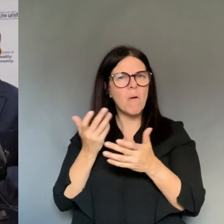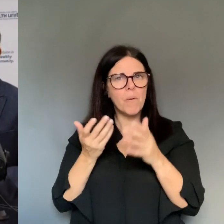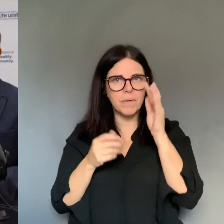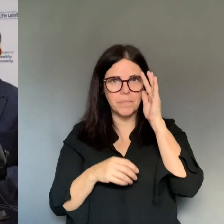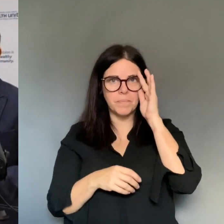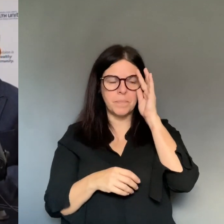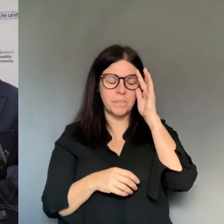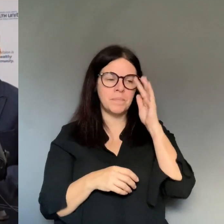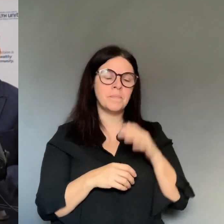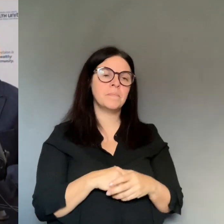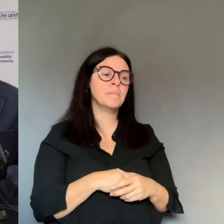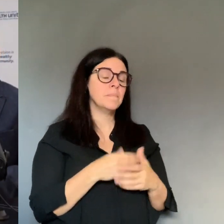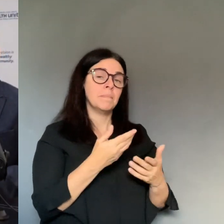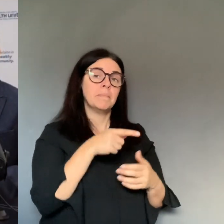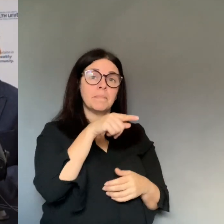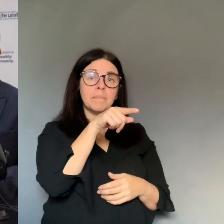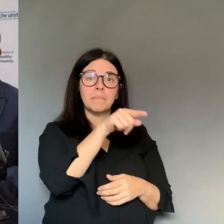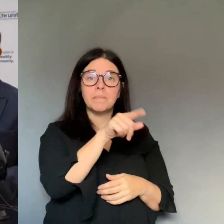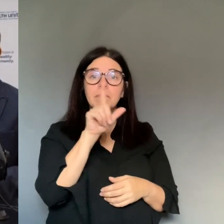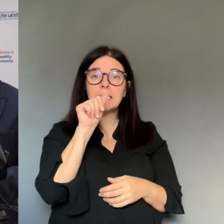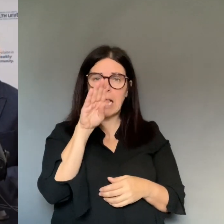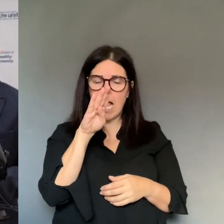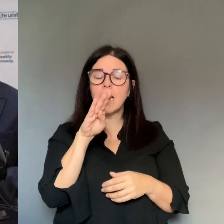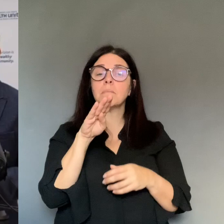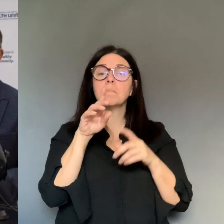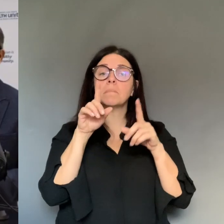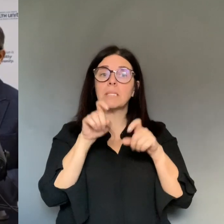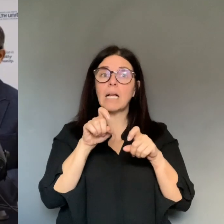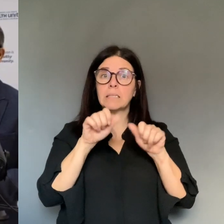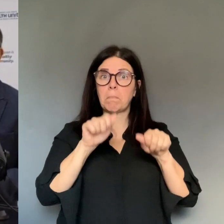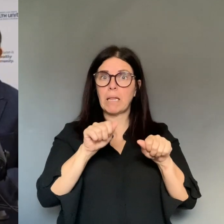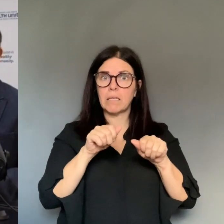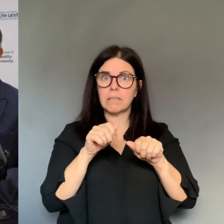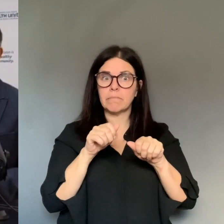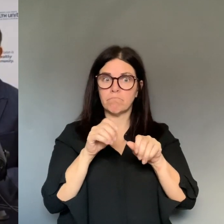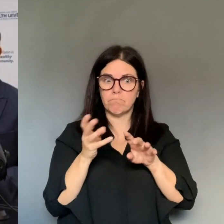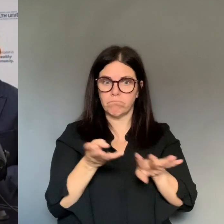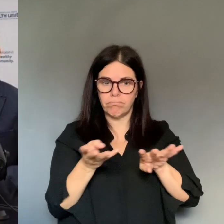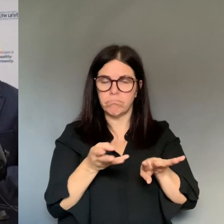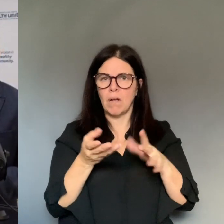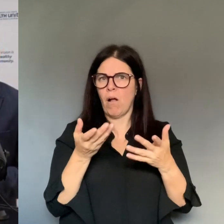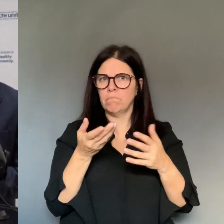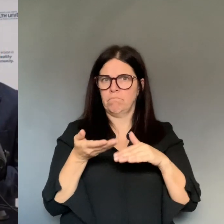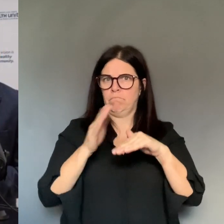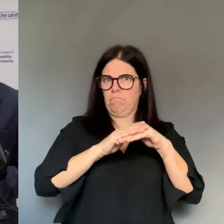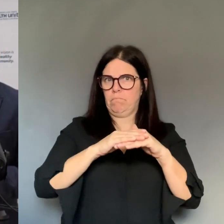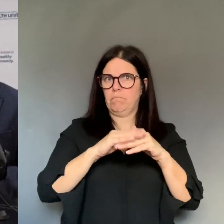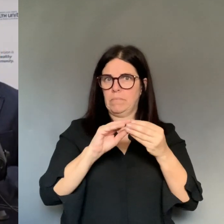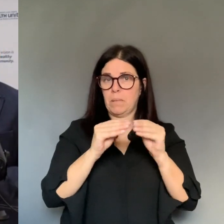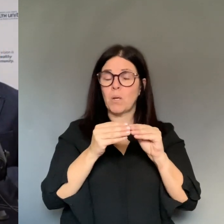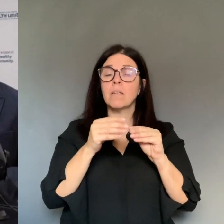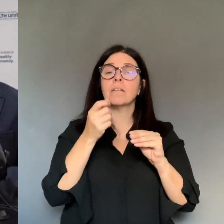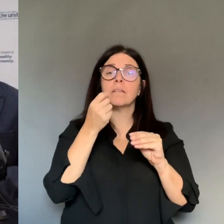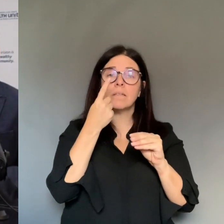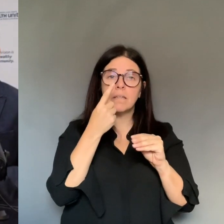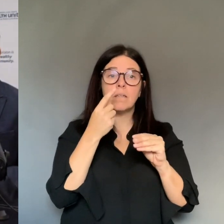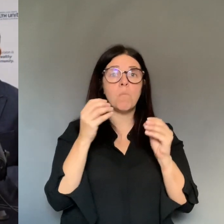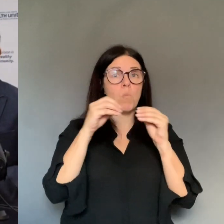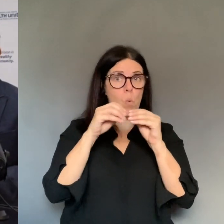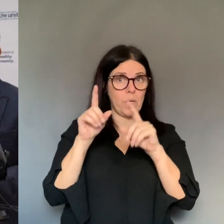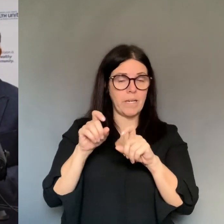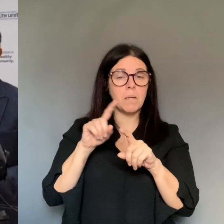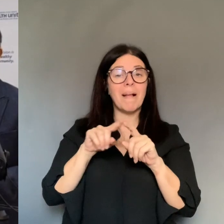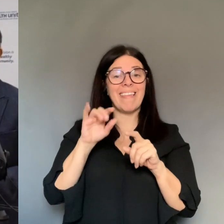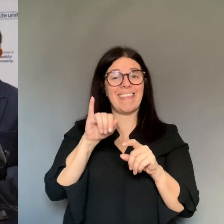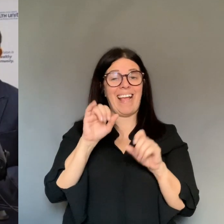So I can't say for sure, but 200 pending, it seems a good amount compared to what we were. The lab